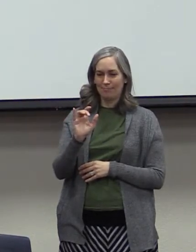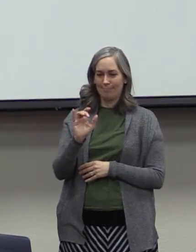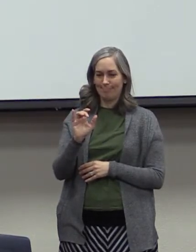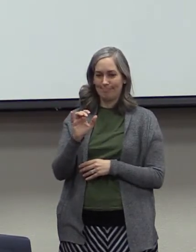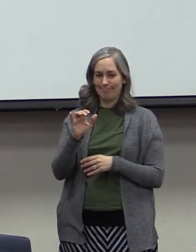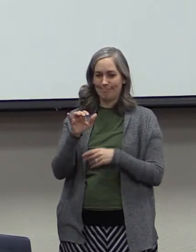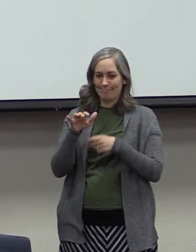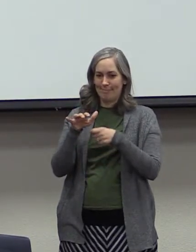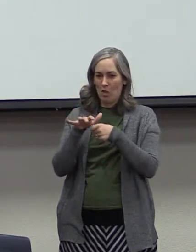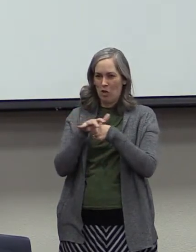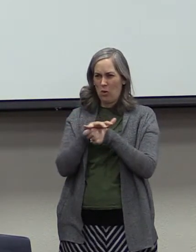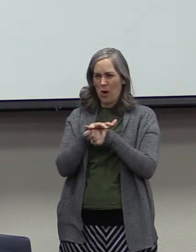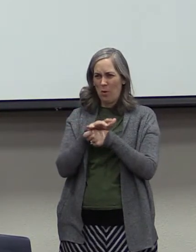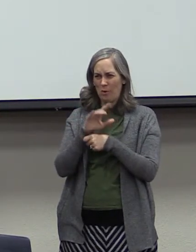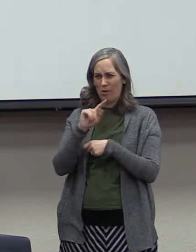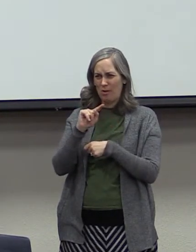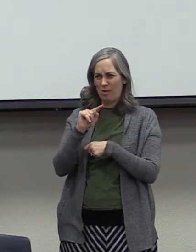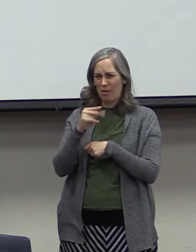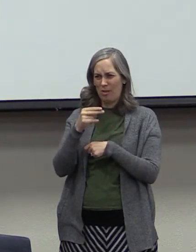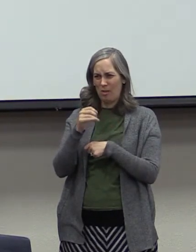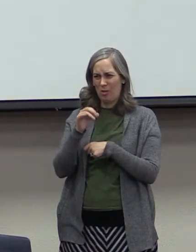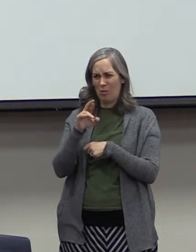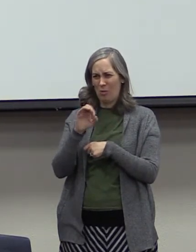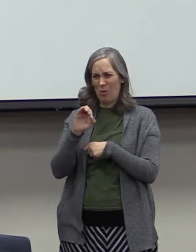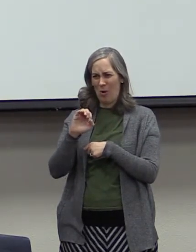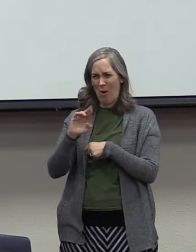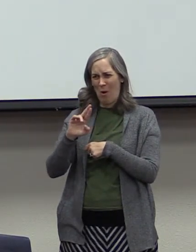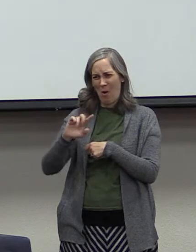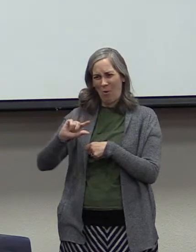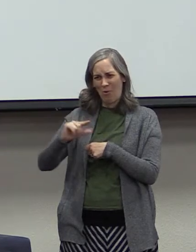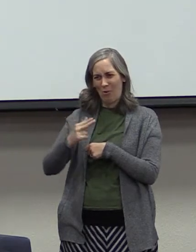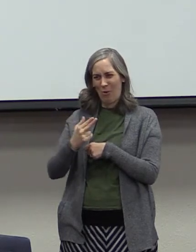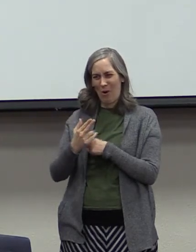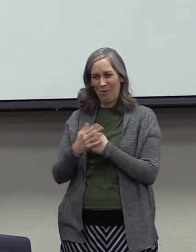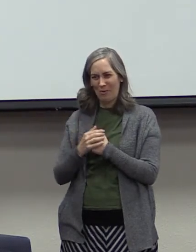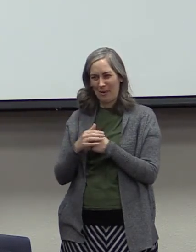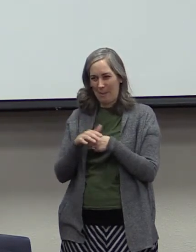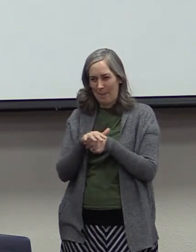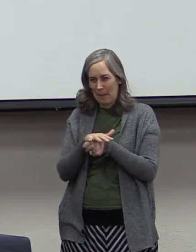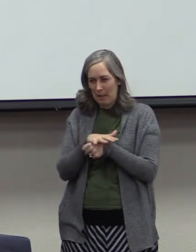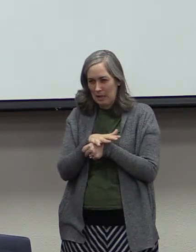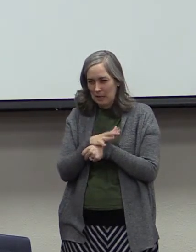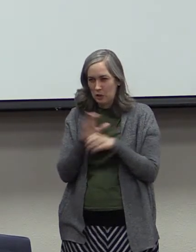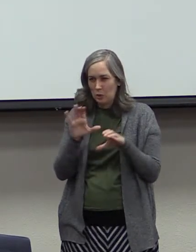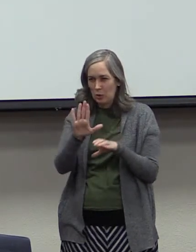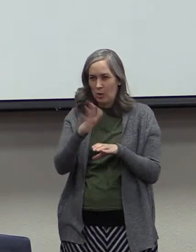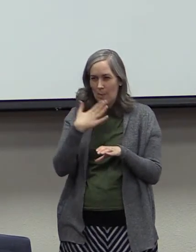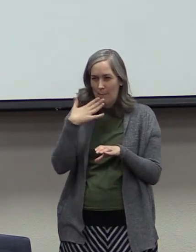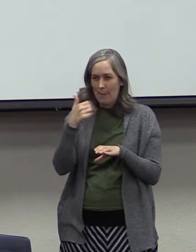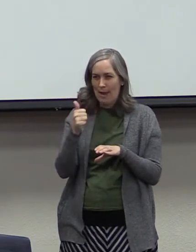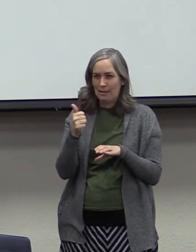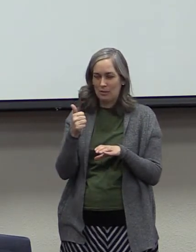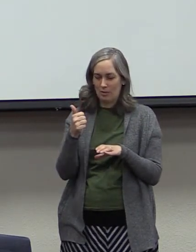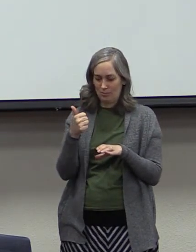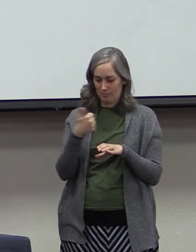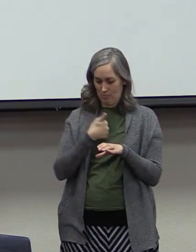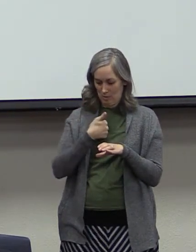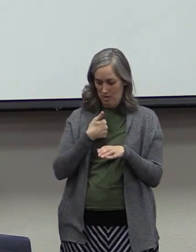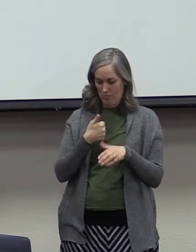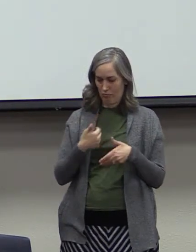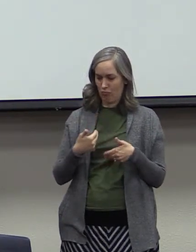exert yourself in this kind of a manner. So do your best to present yourself unto